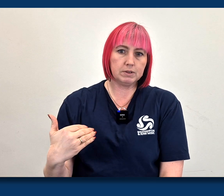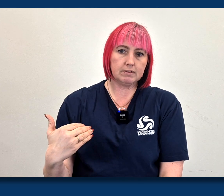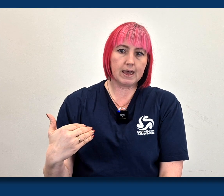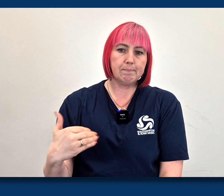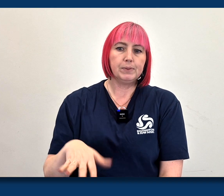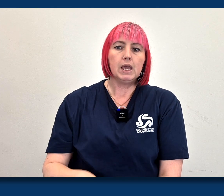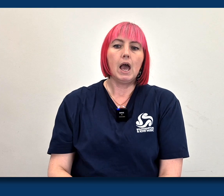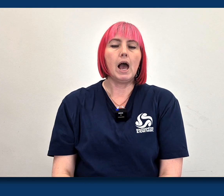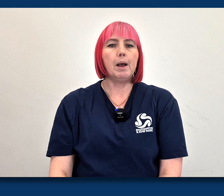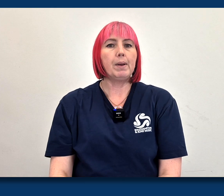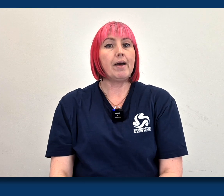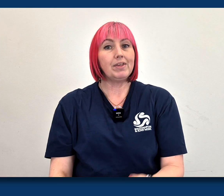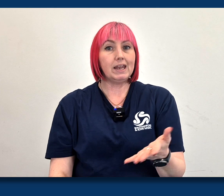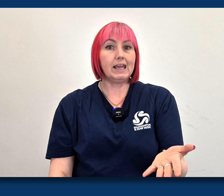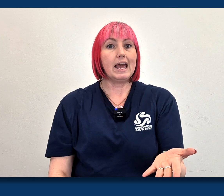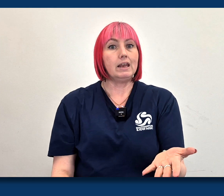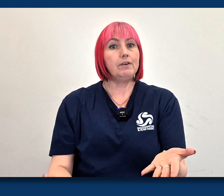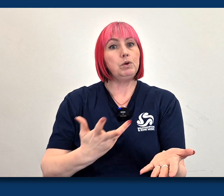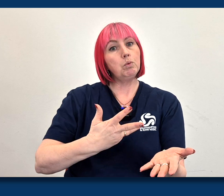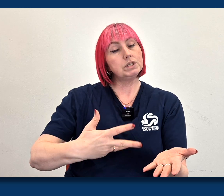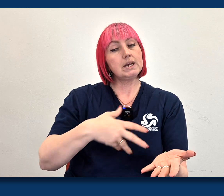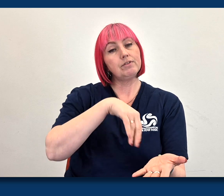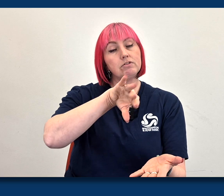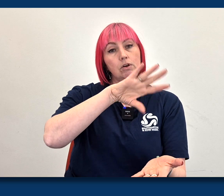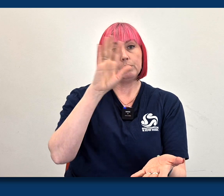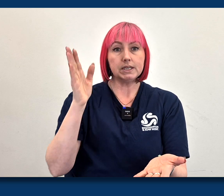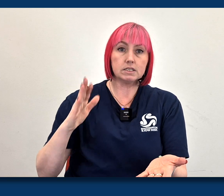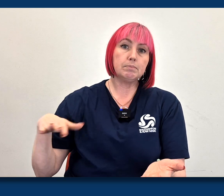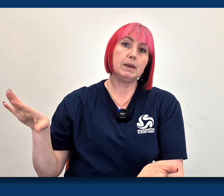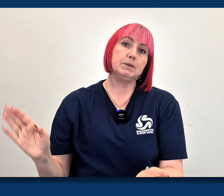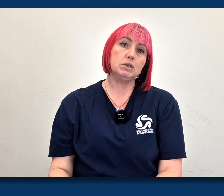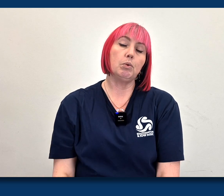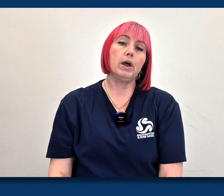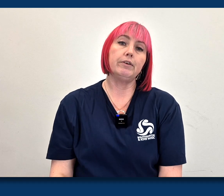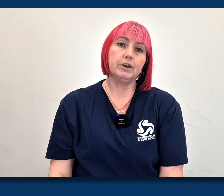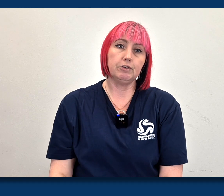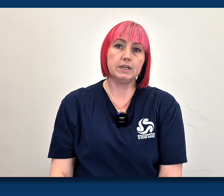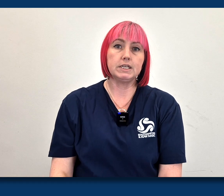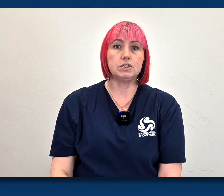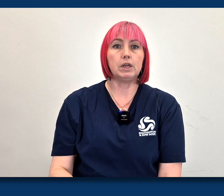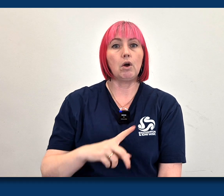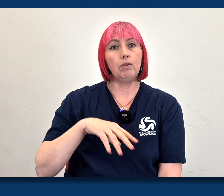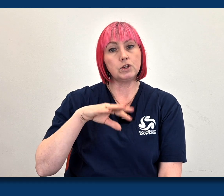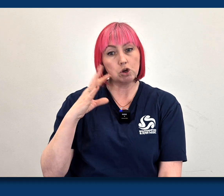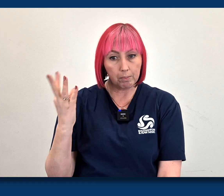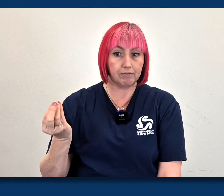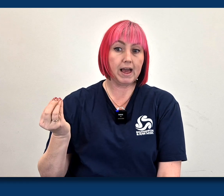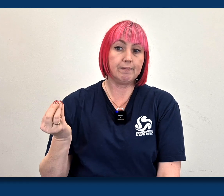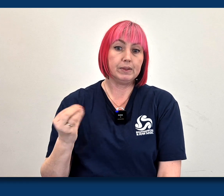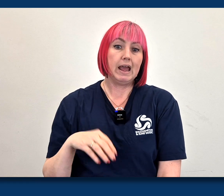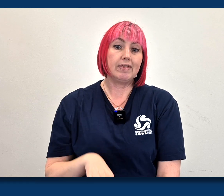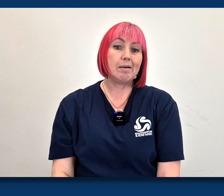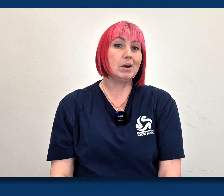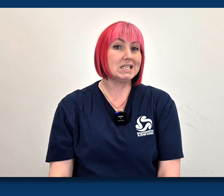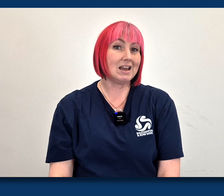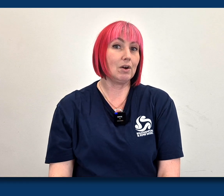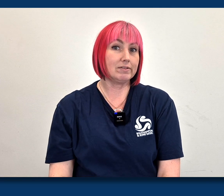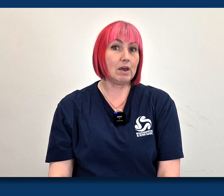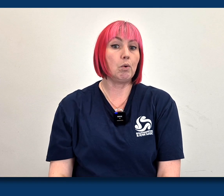there. And then again, if you wanted to have a soloist, maybe do what Ariana Grande is doing on the top of that. That might sound quite